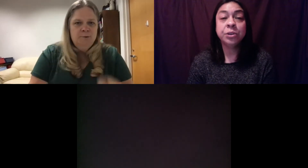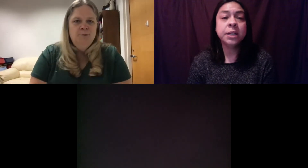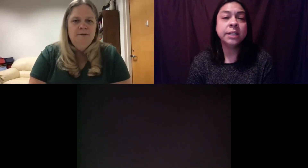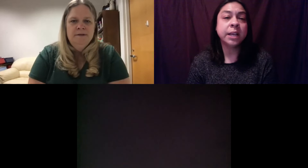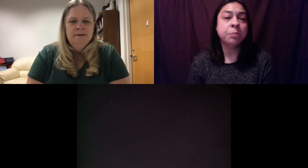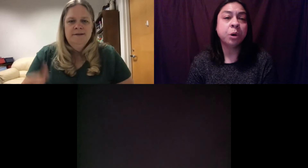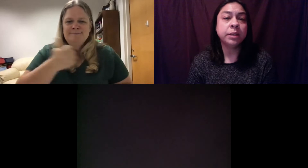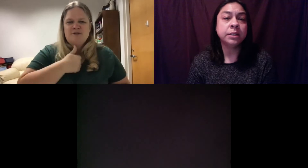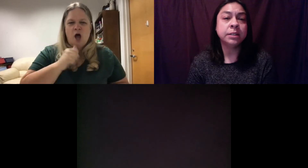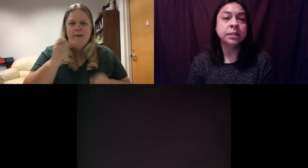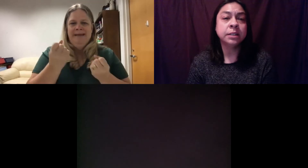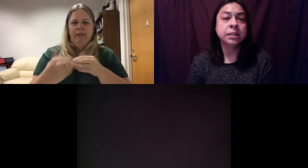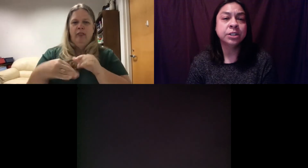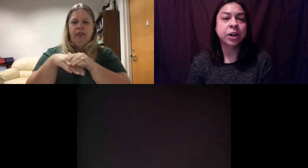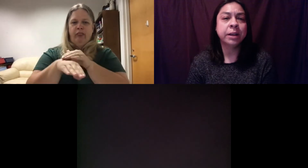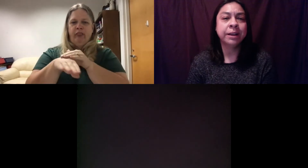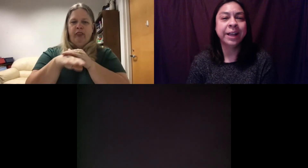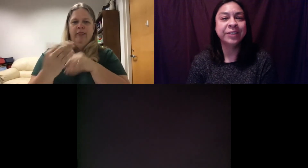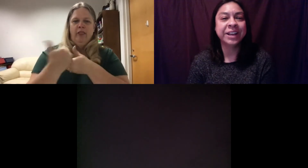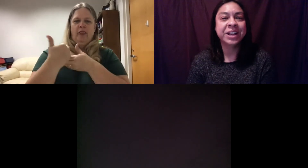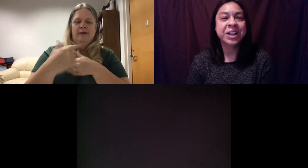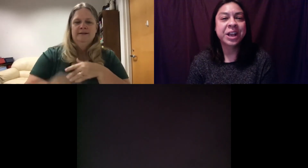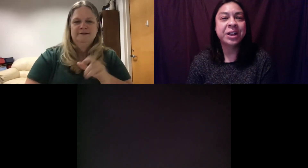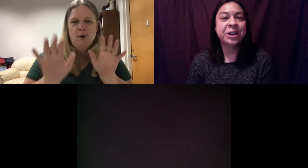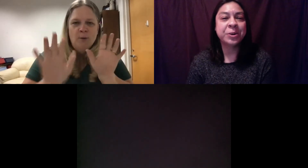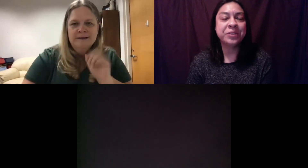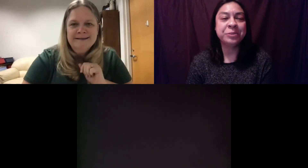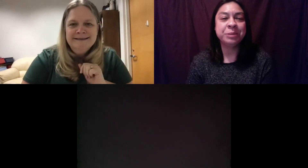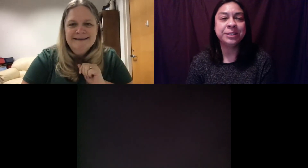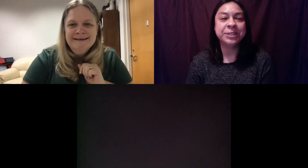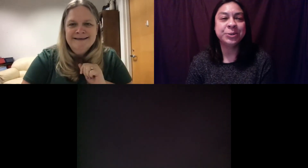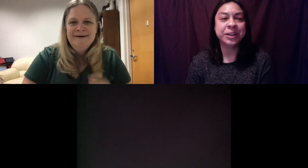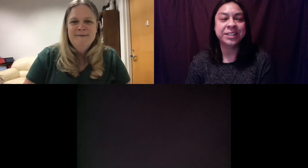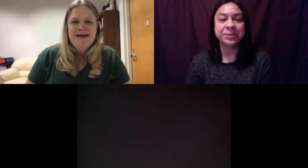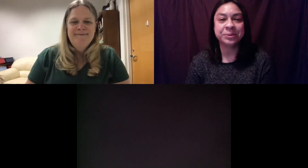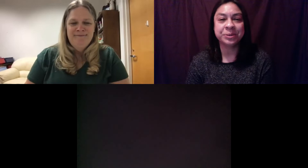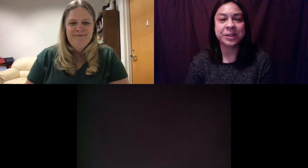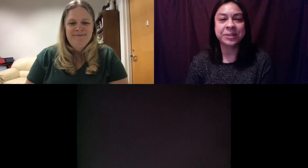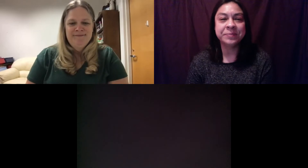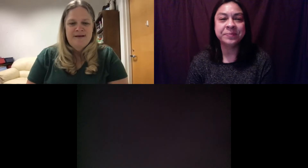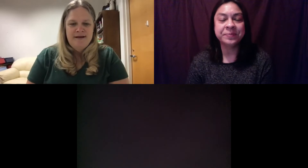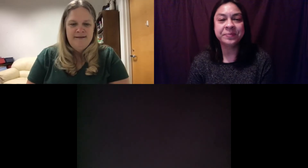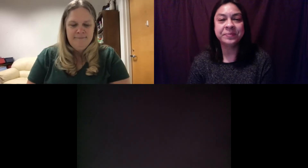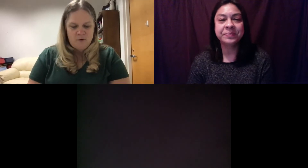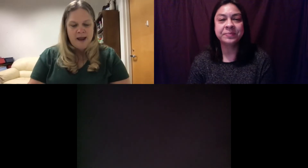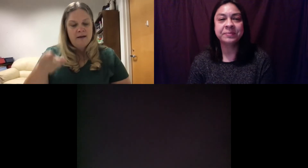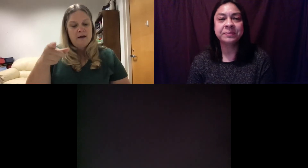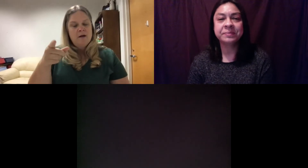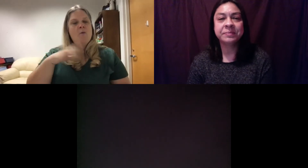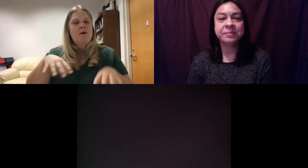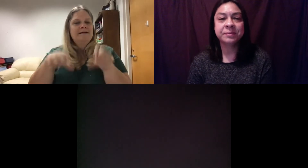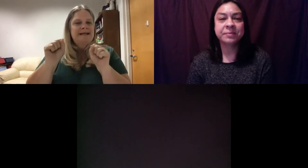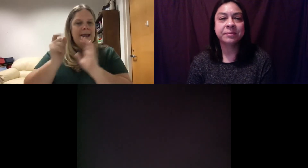I do want to take a moment. Sorry, I've got quite a few people still joining into the room real quick.